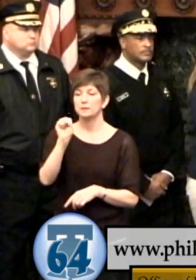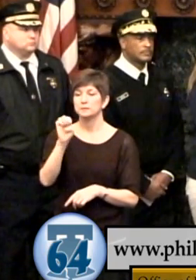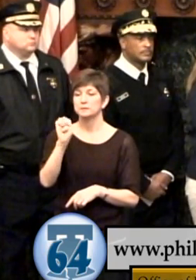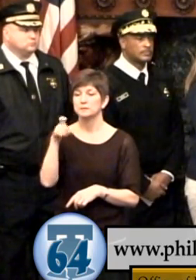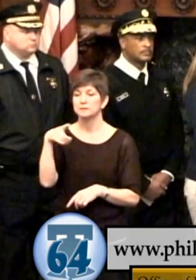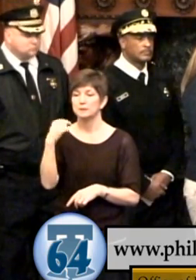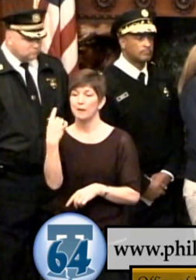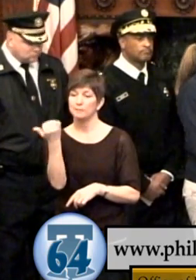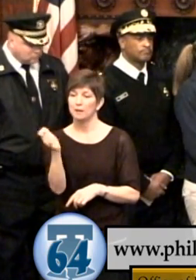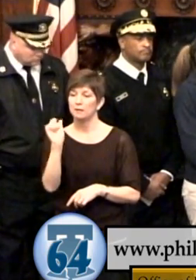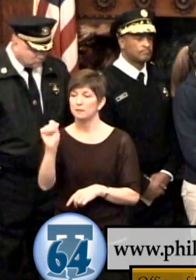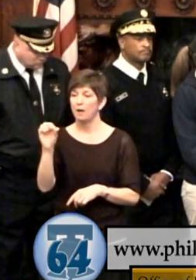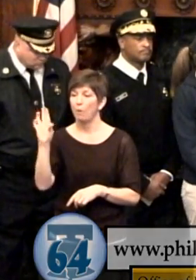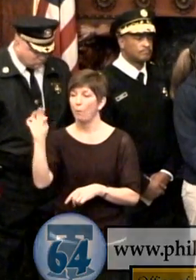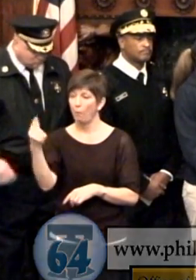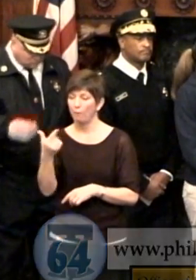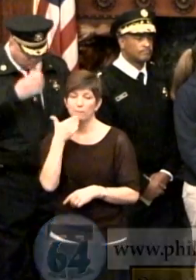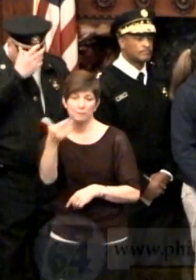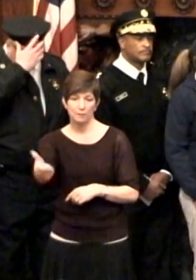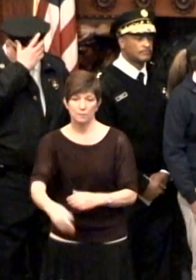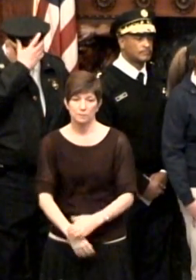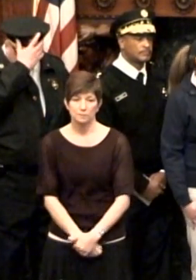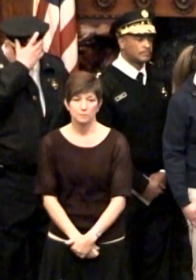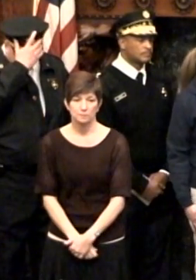www.septa.org. Thank you.